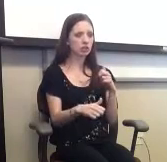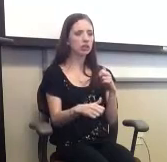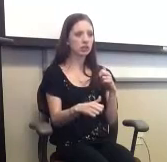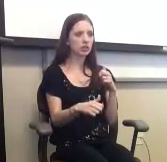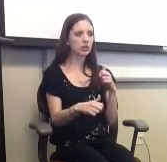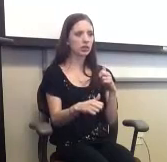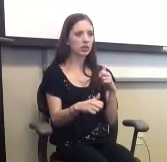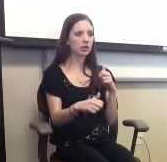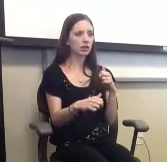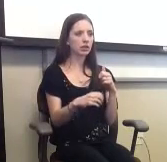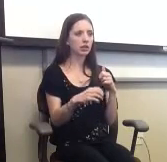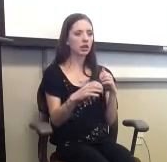CRPs.